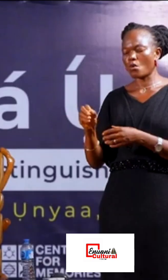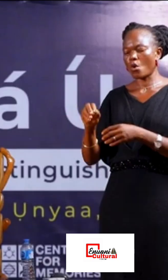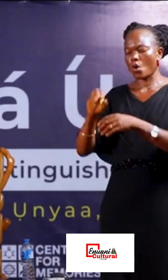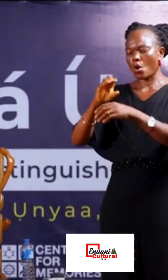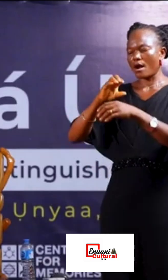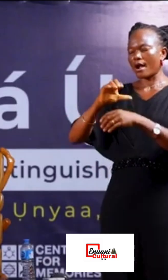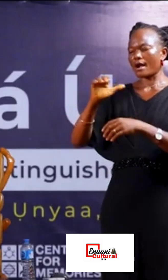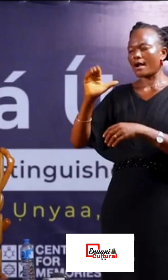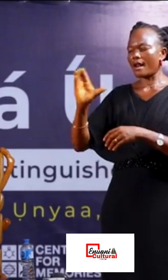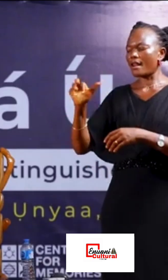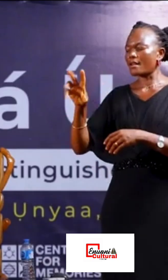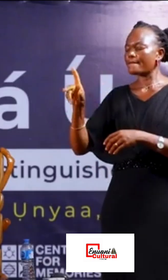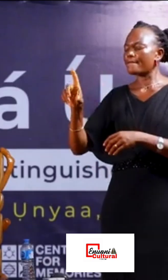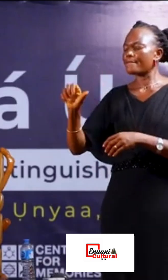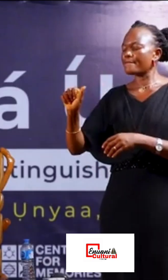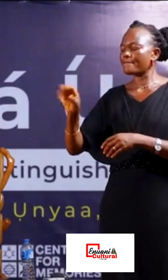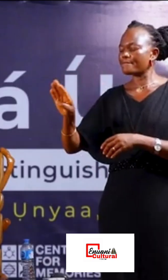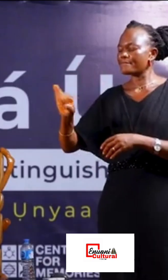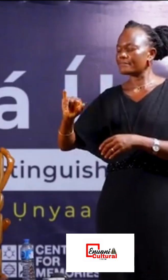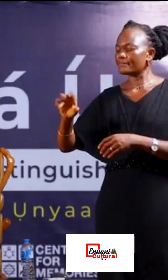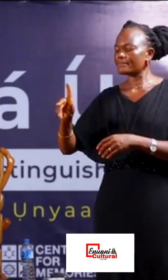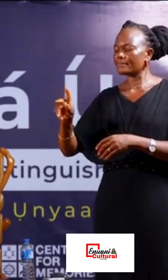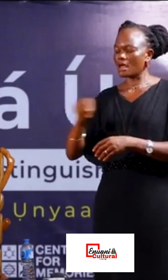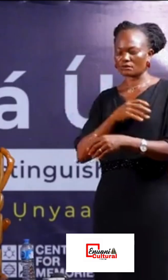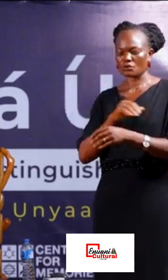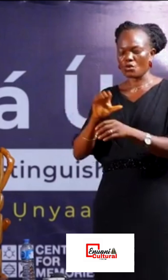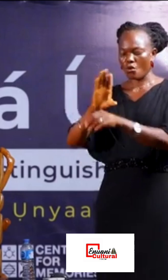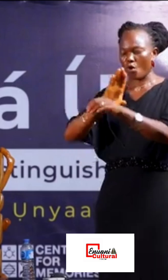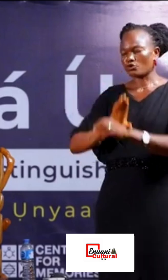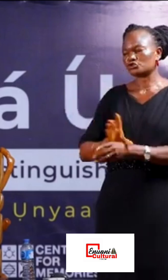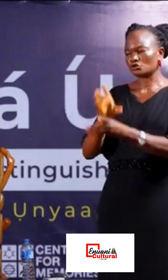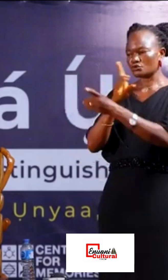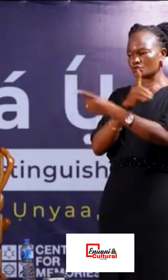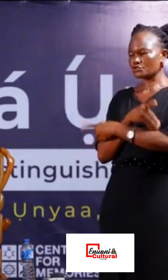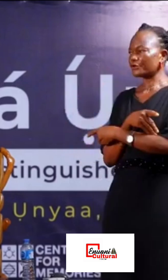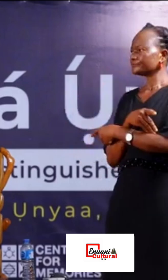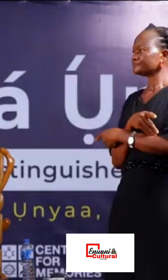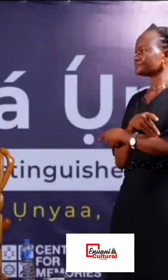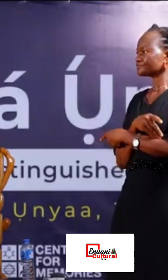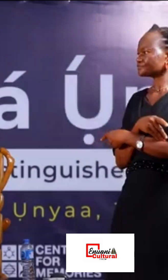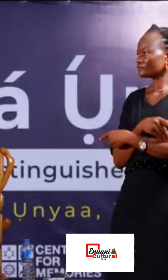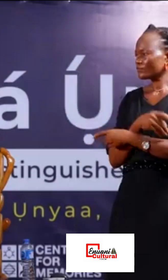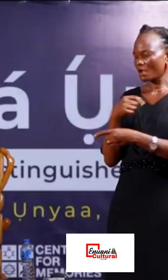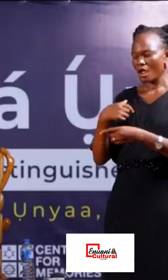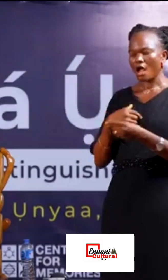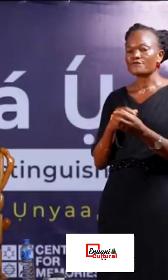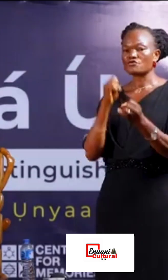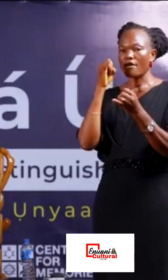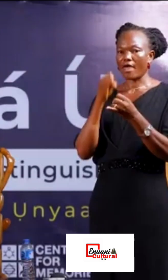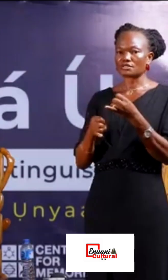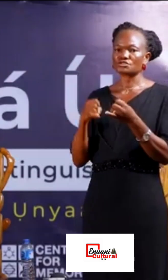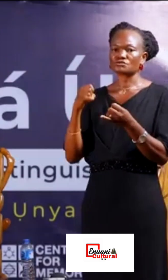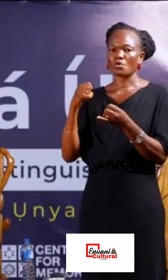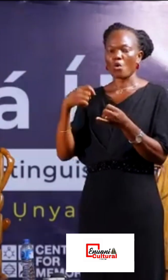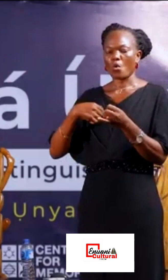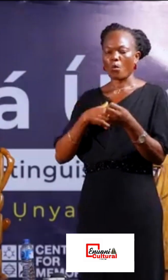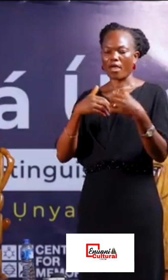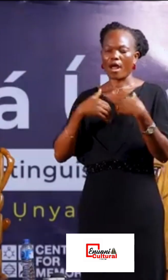culture today. I'm going to end so that we can have some time,